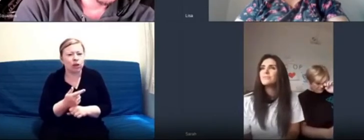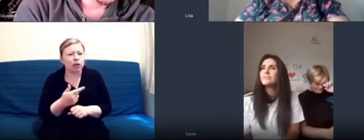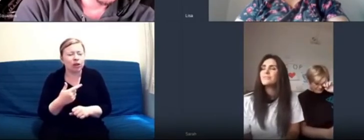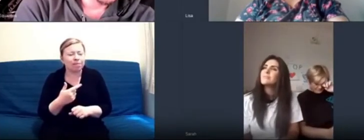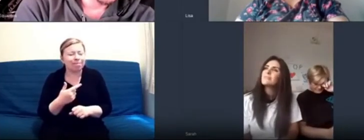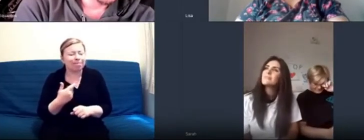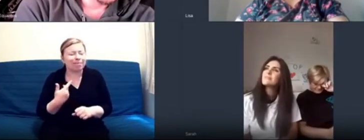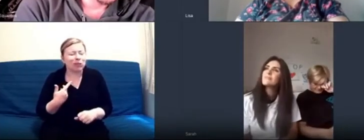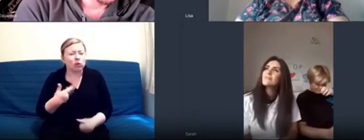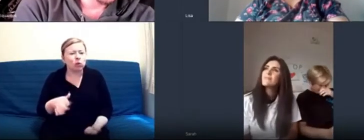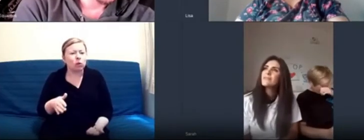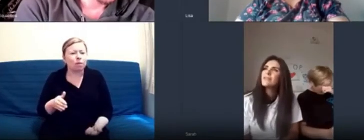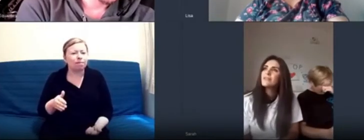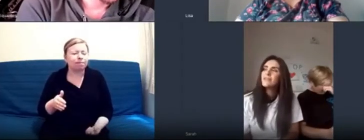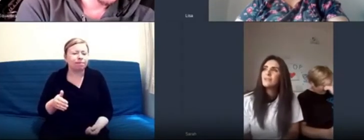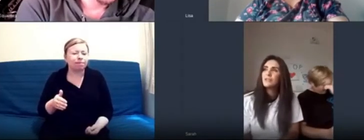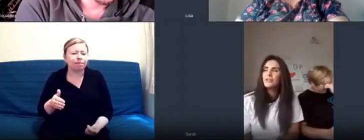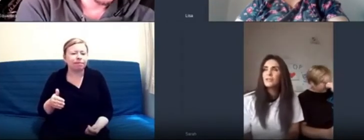people,